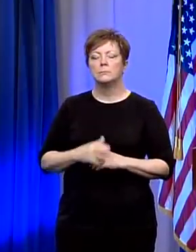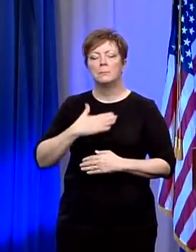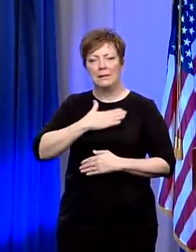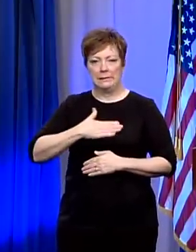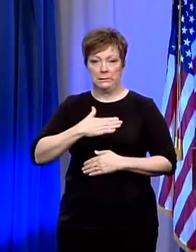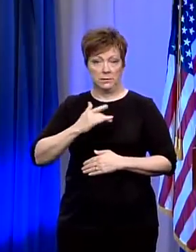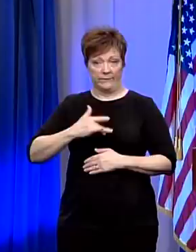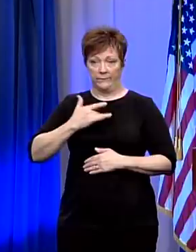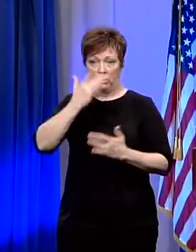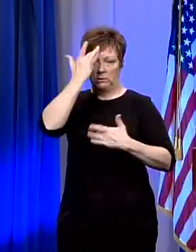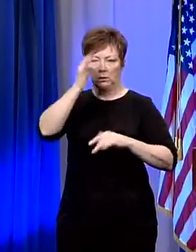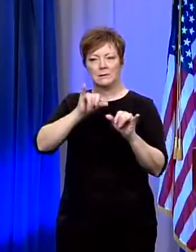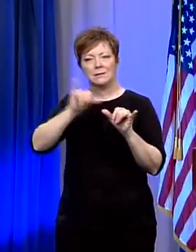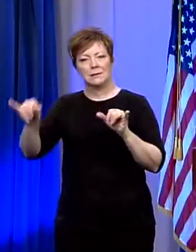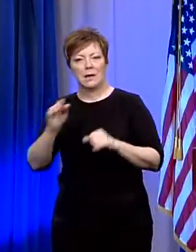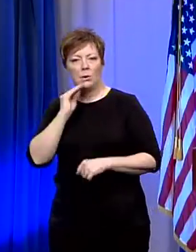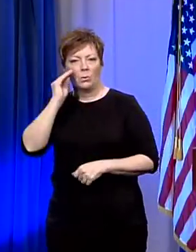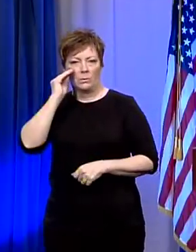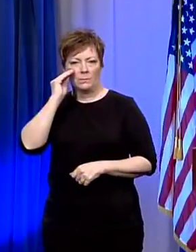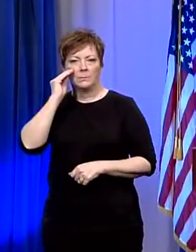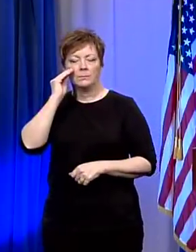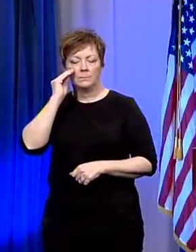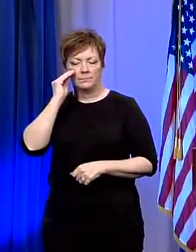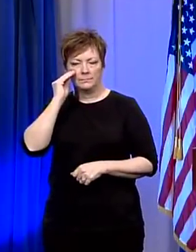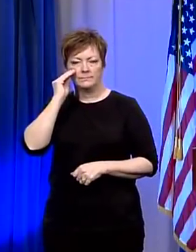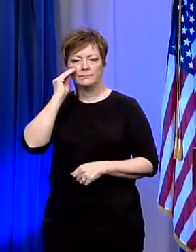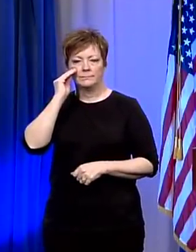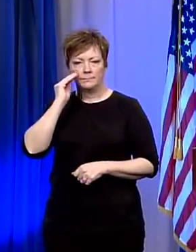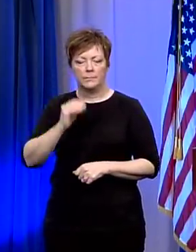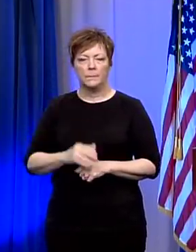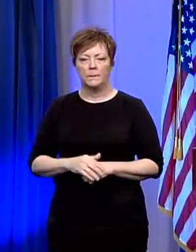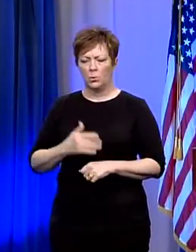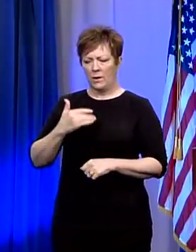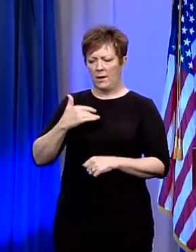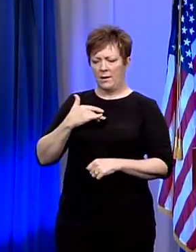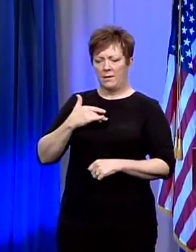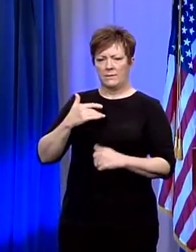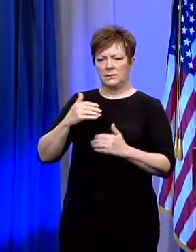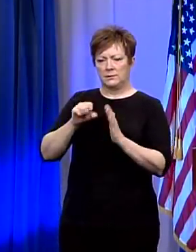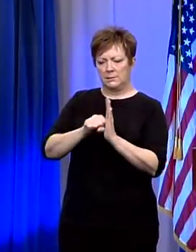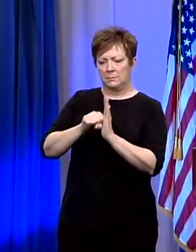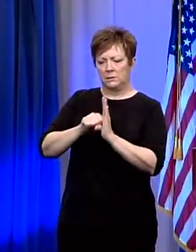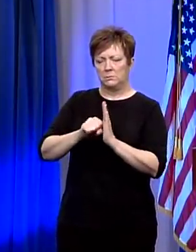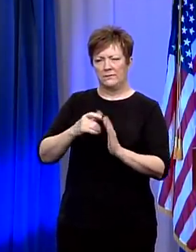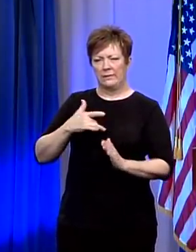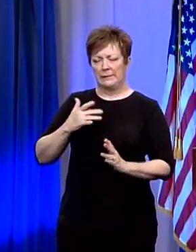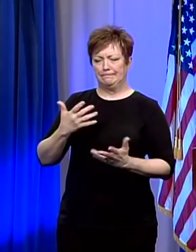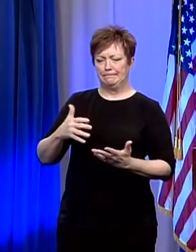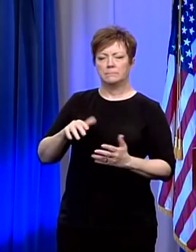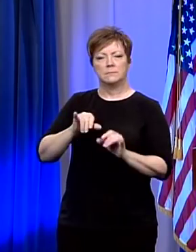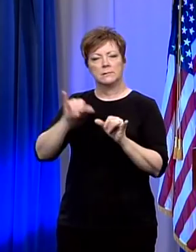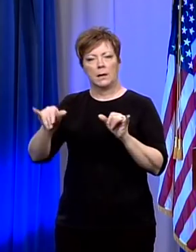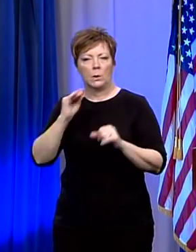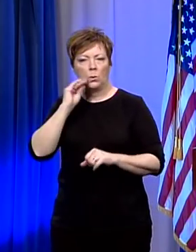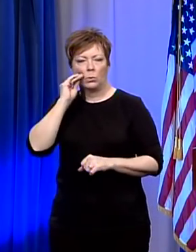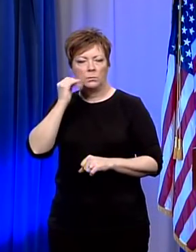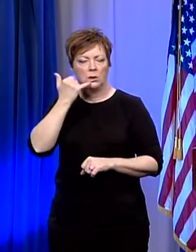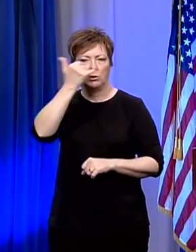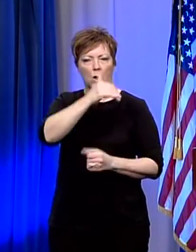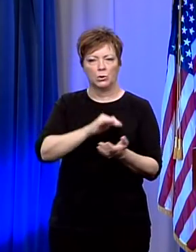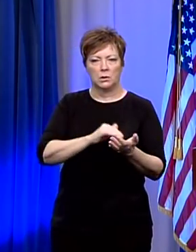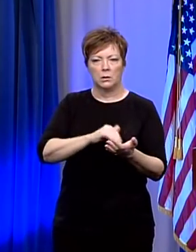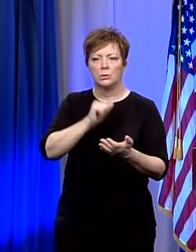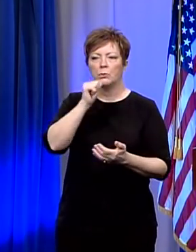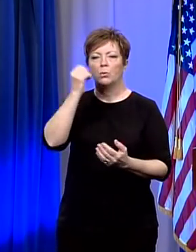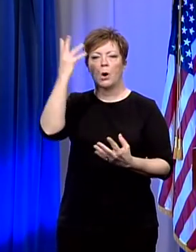if you're sick. If you do have symptoms, please stay home if you're sick. Pick up the phone, call your healthcare provider, but don't go out in public and put other people